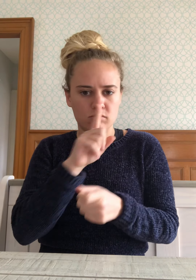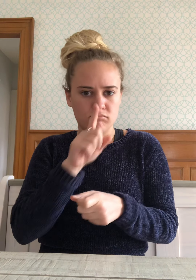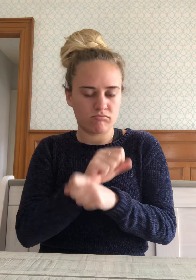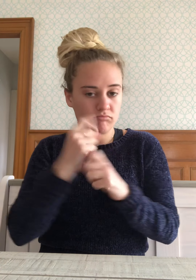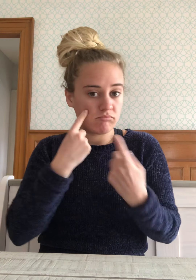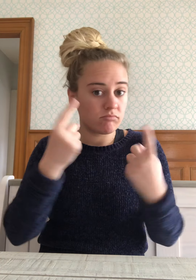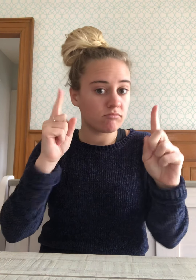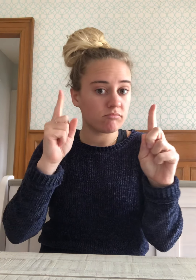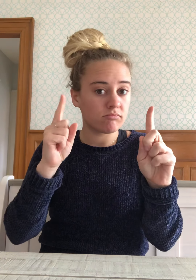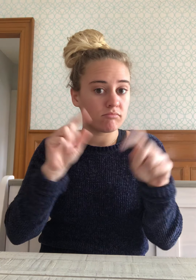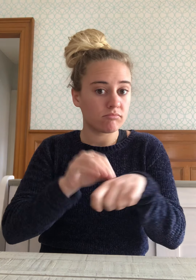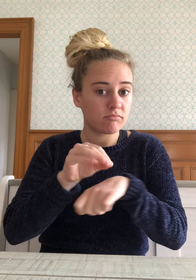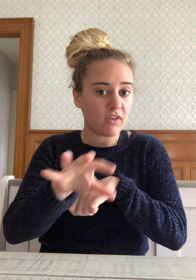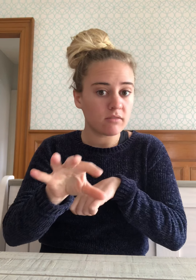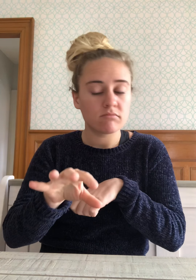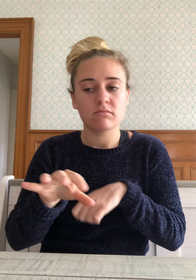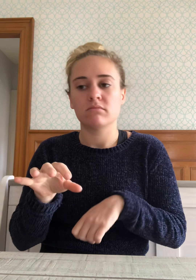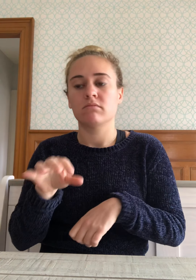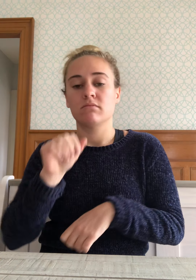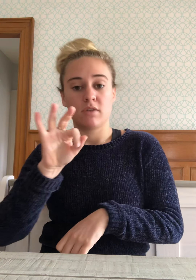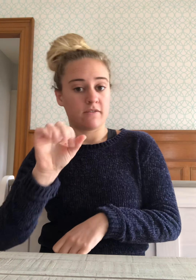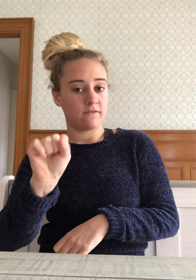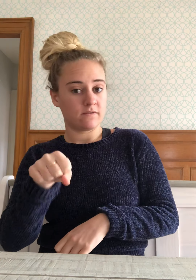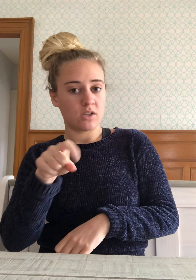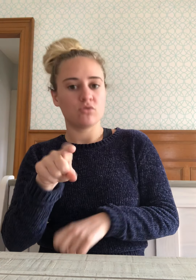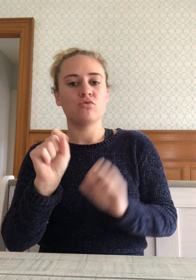do make the difference, then you can replace it in acrylic.